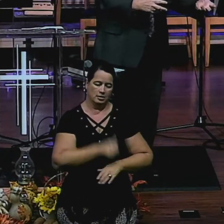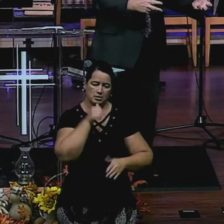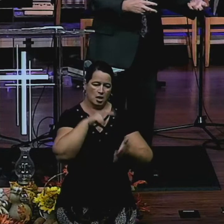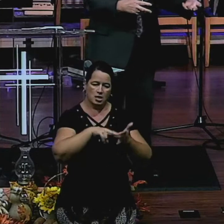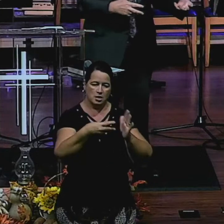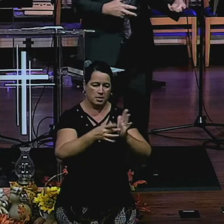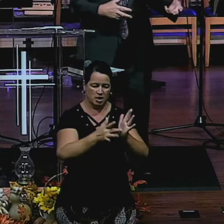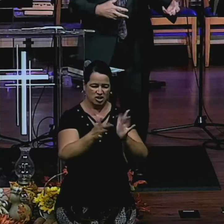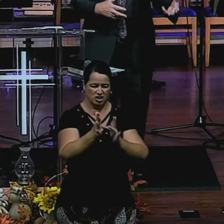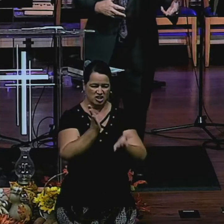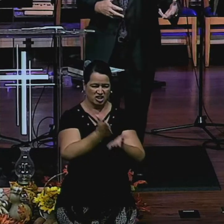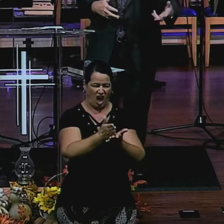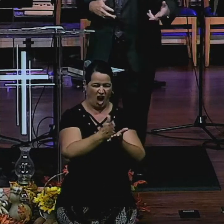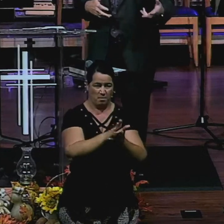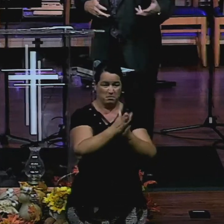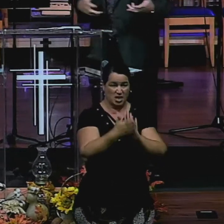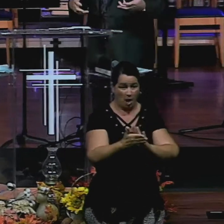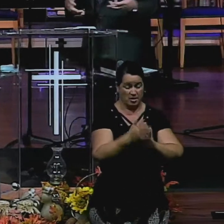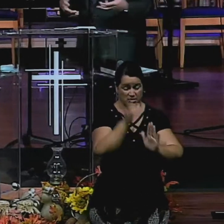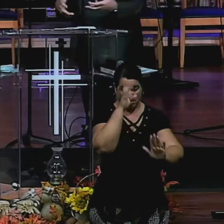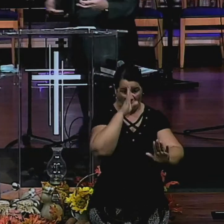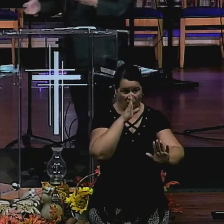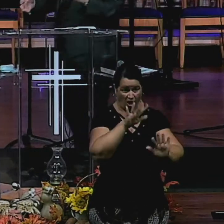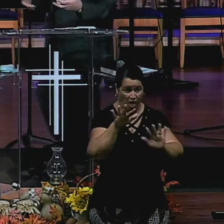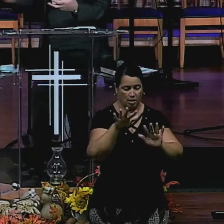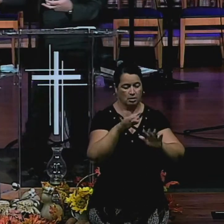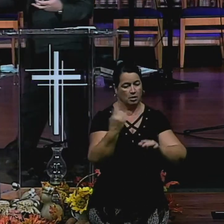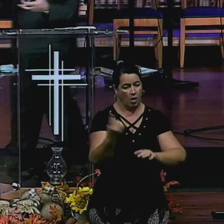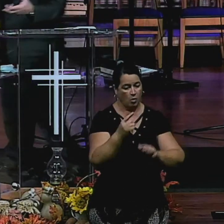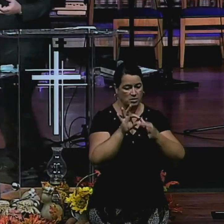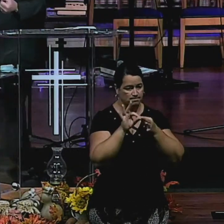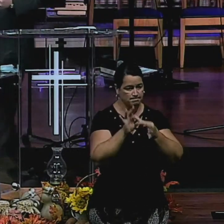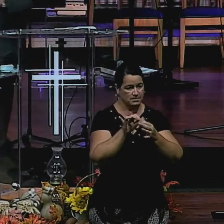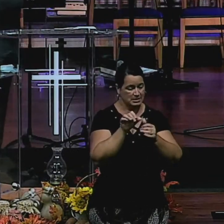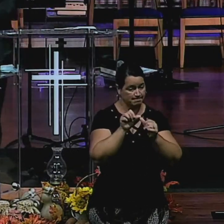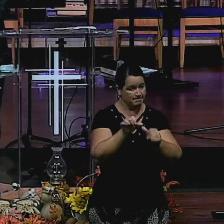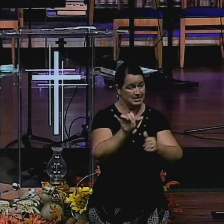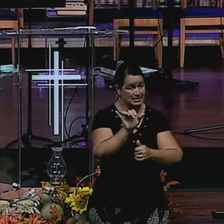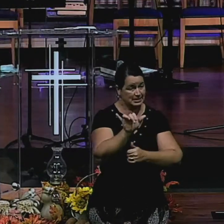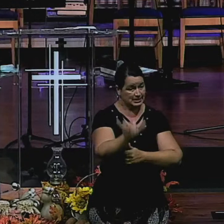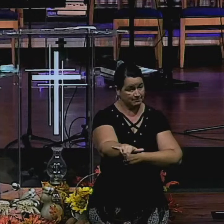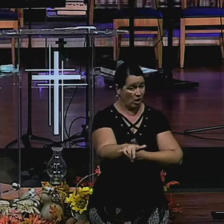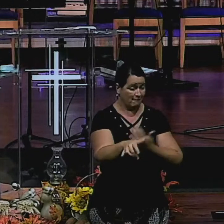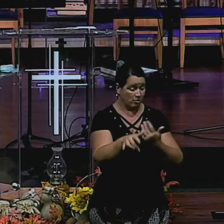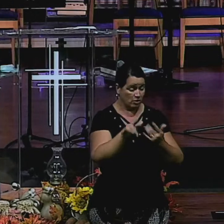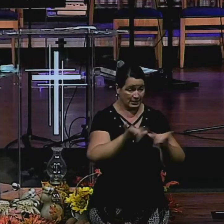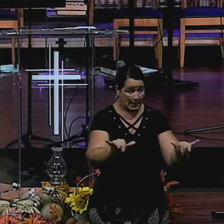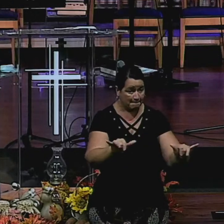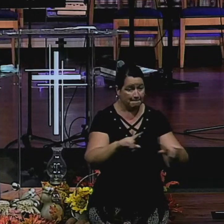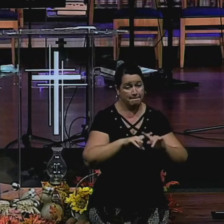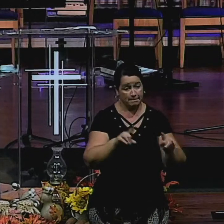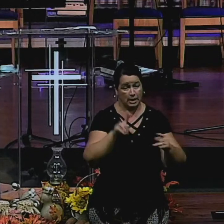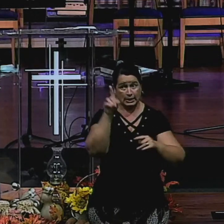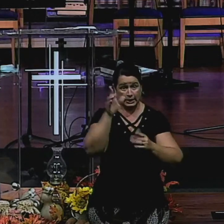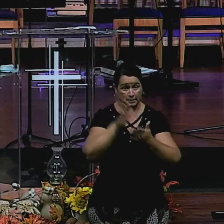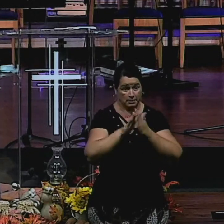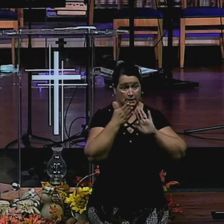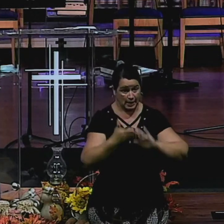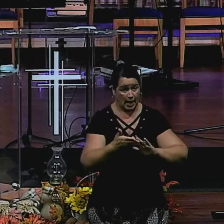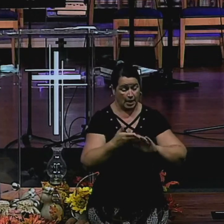Jesus stopped being God. No, he's always been God. He is God. He always will be God. He's the same today, yesterday, and forever. He became, in the incarnation, one of